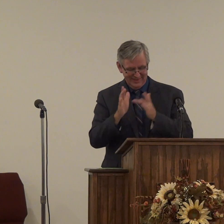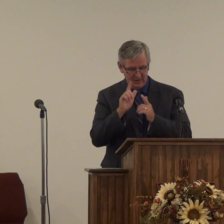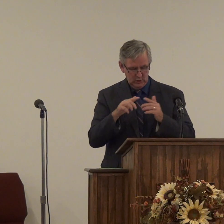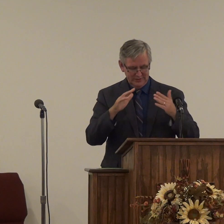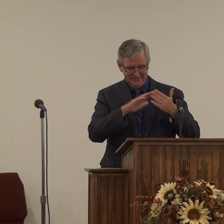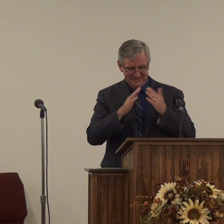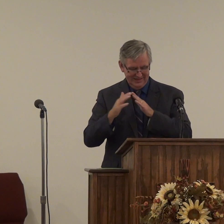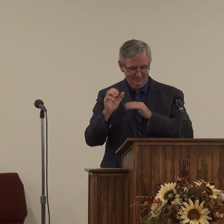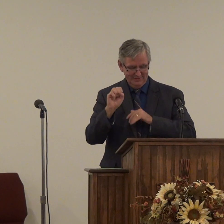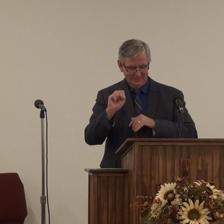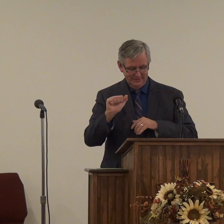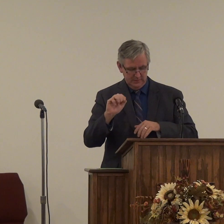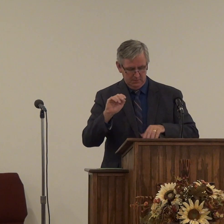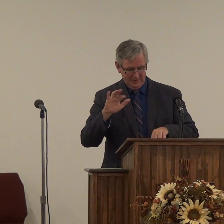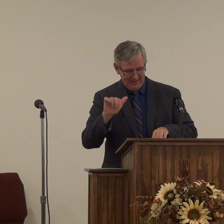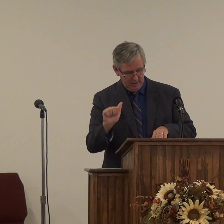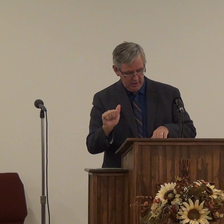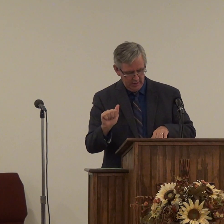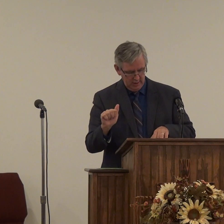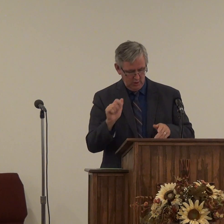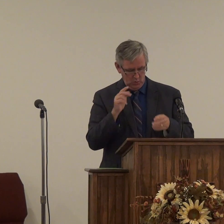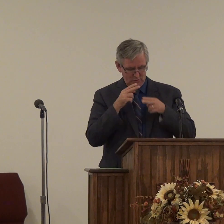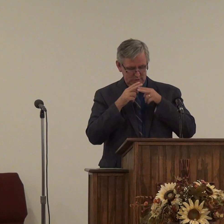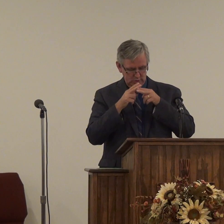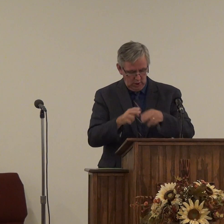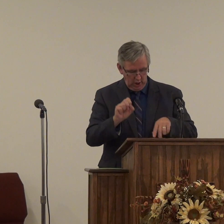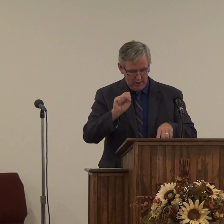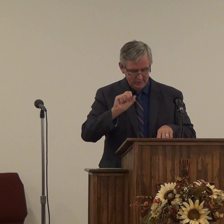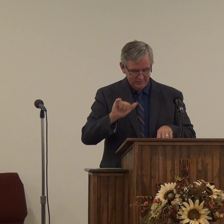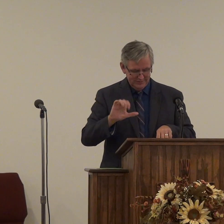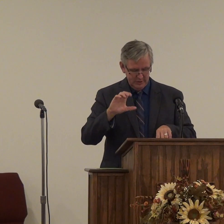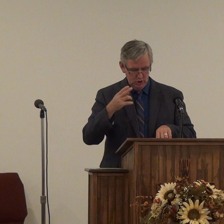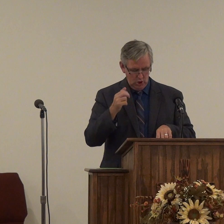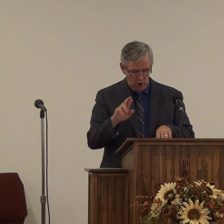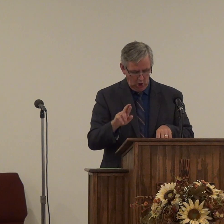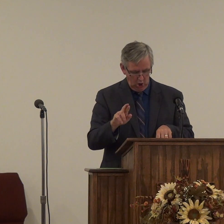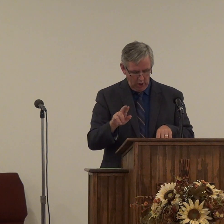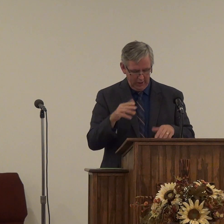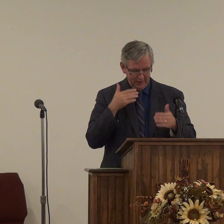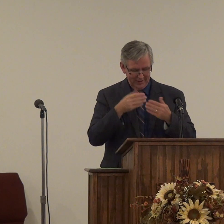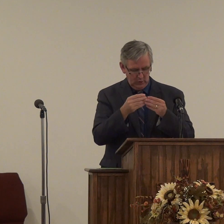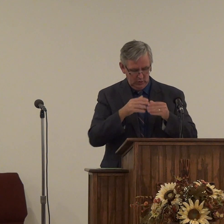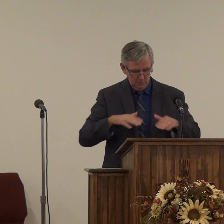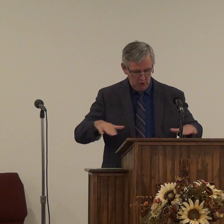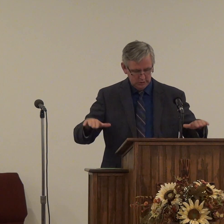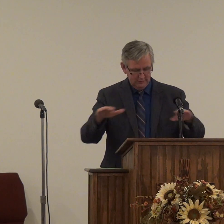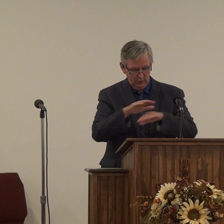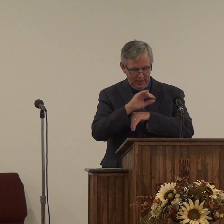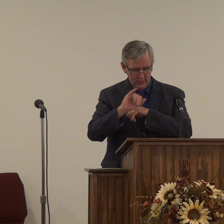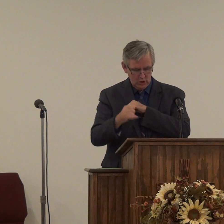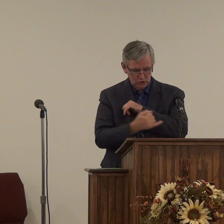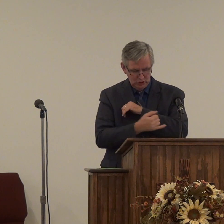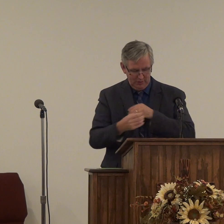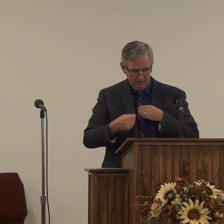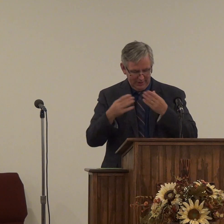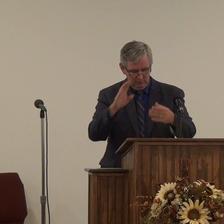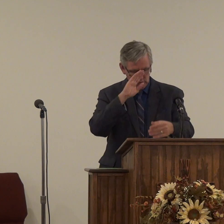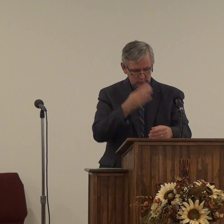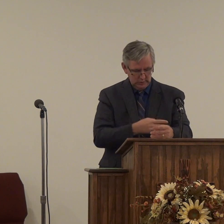Then cometh he to a city of Samaria, which is called Sychar, near to the parcel of ground that Jacob